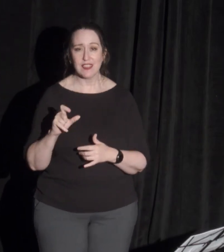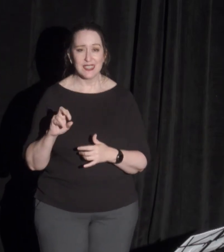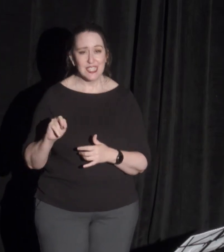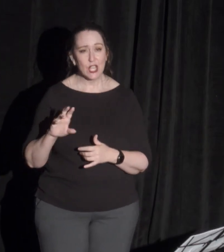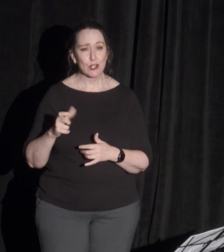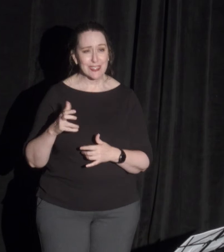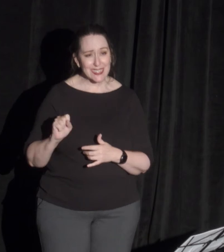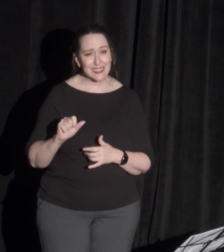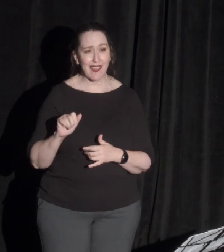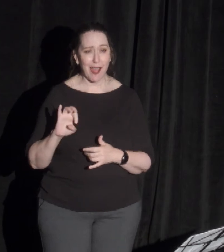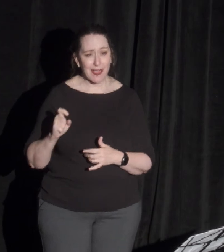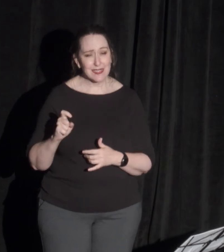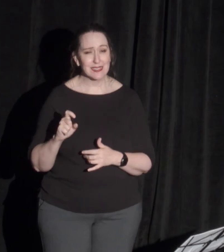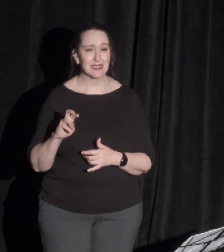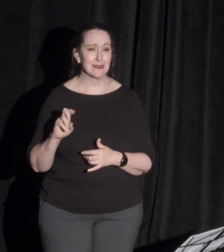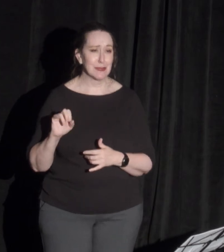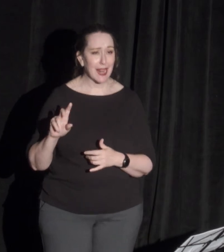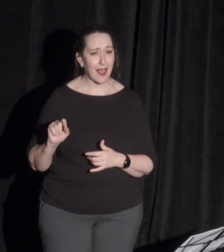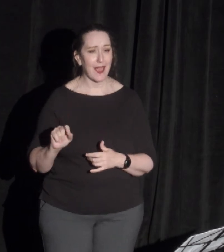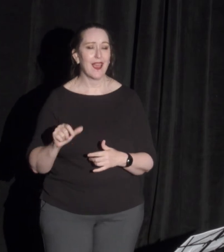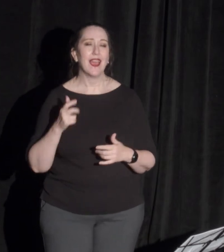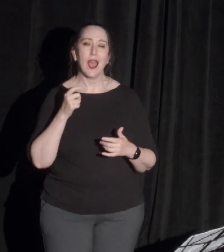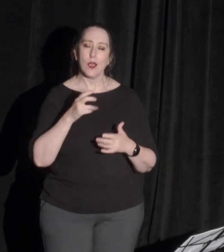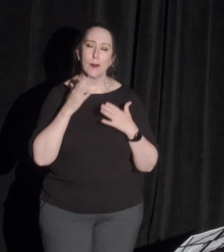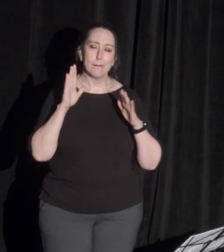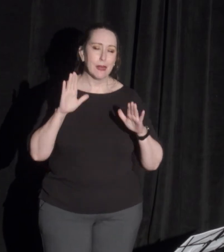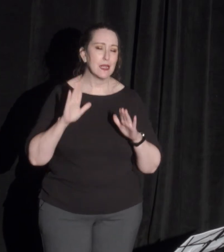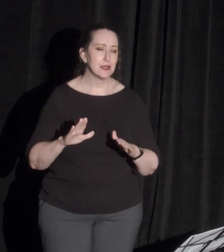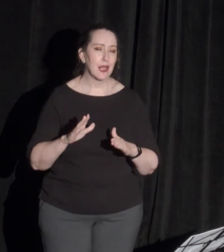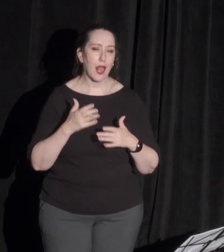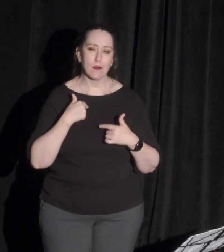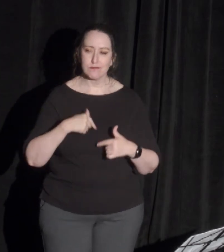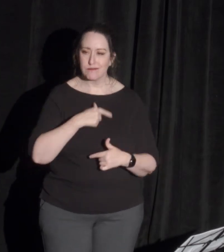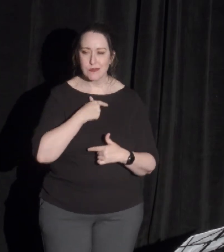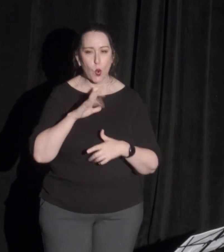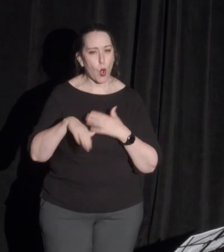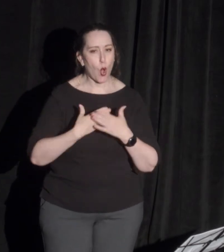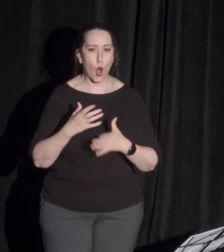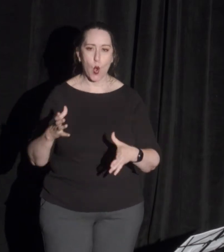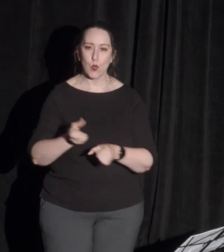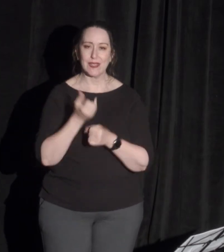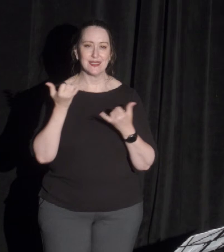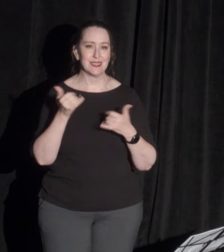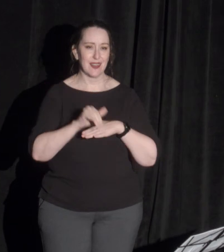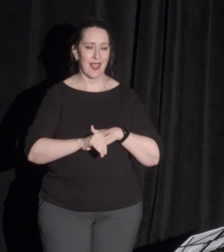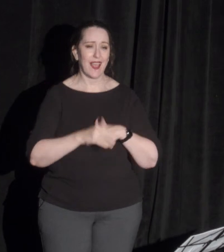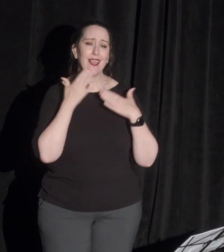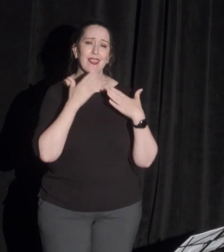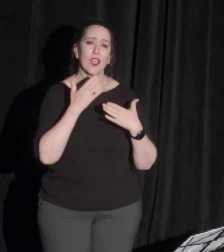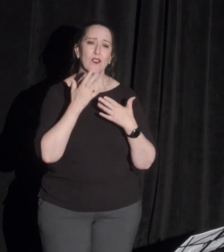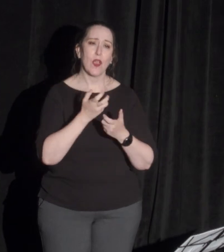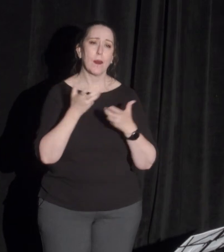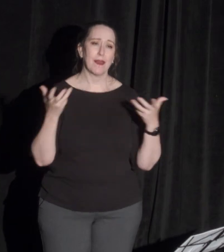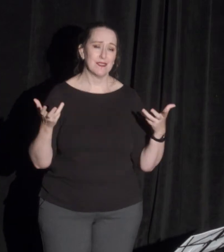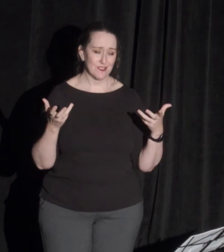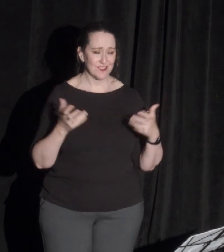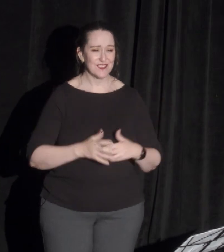and Bitter. You're all amazing, and as far as I'm concerned, we are all winners here tonight. Thank you very much. Woo!